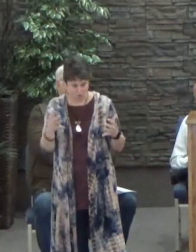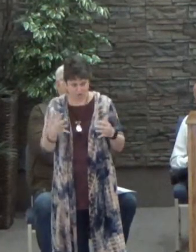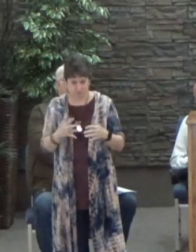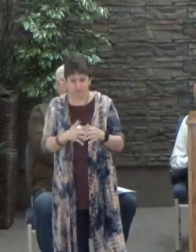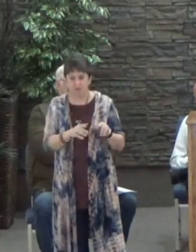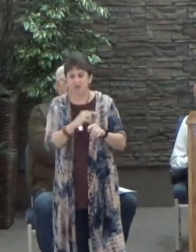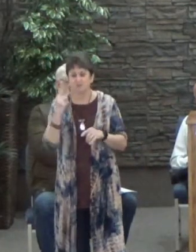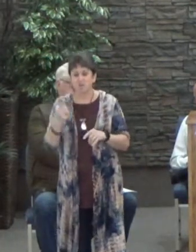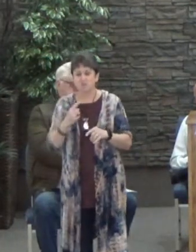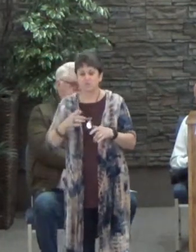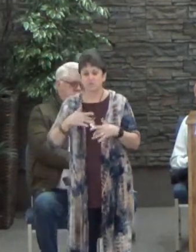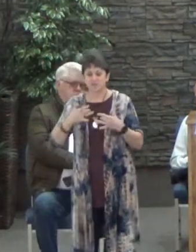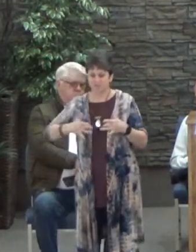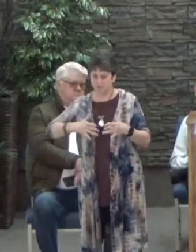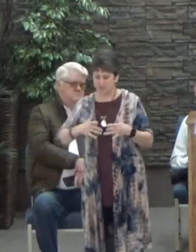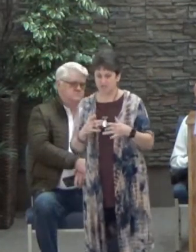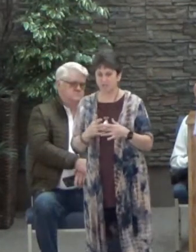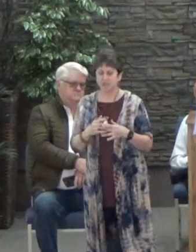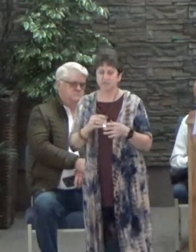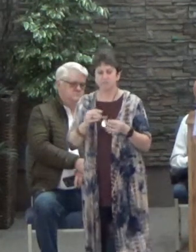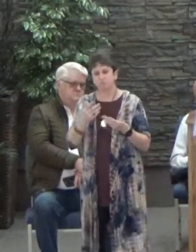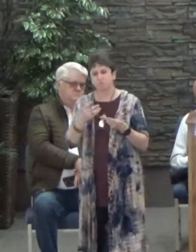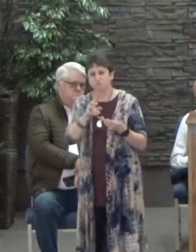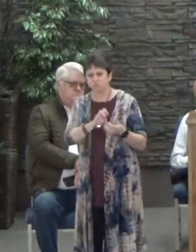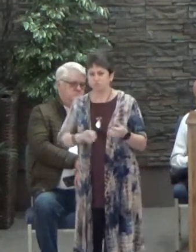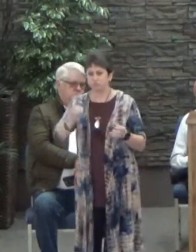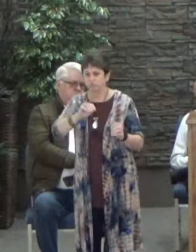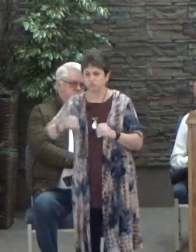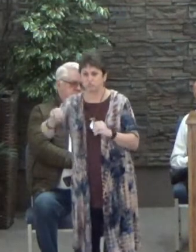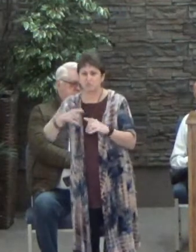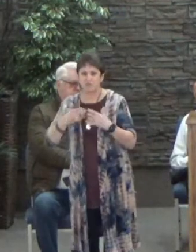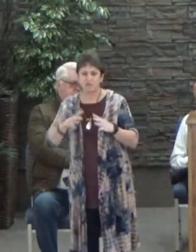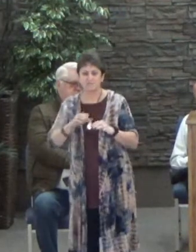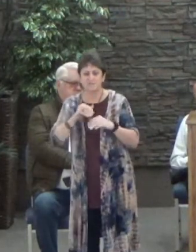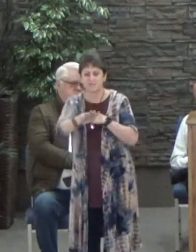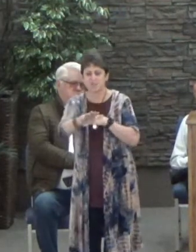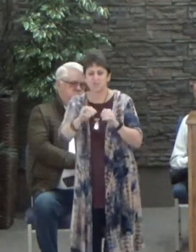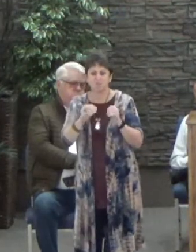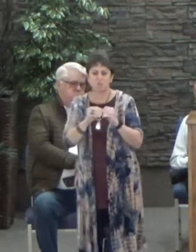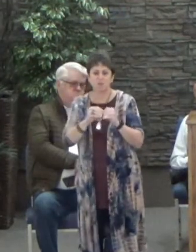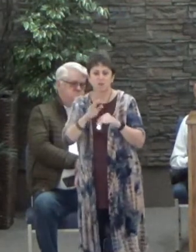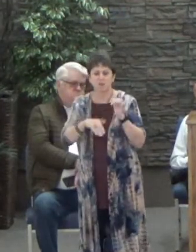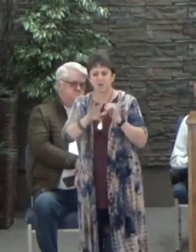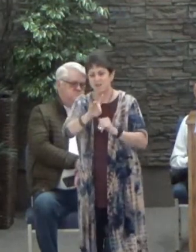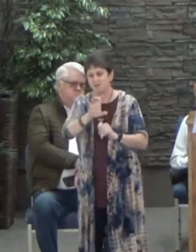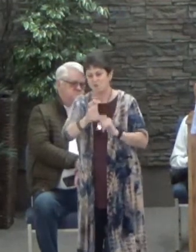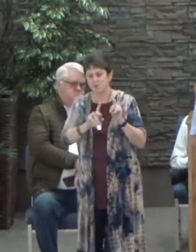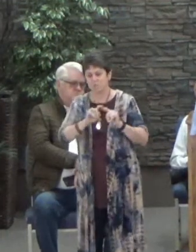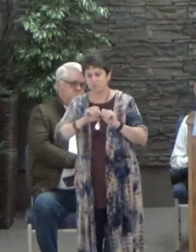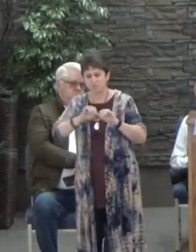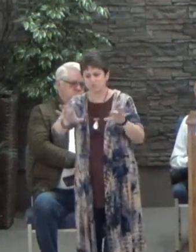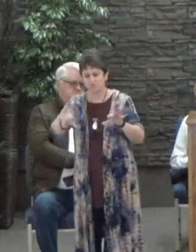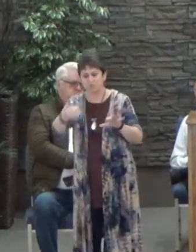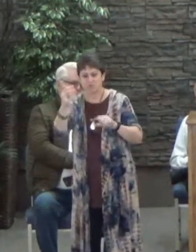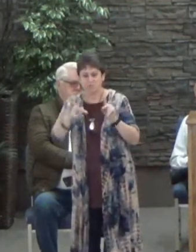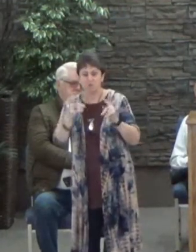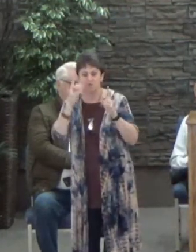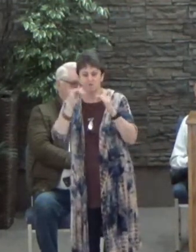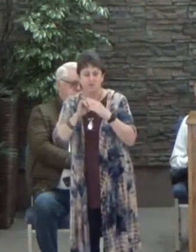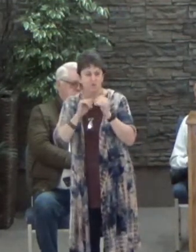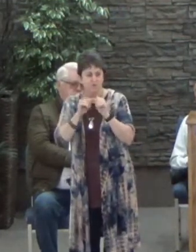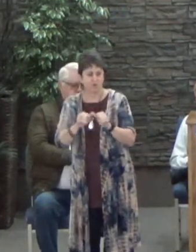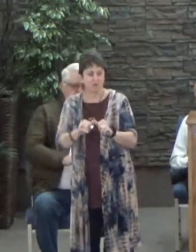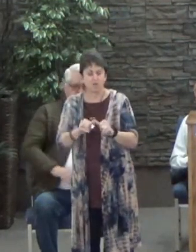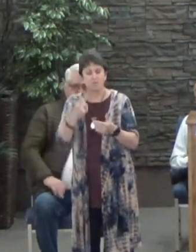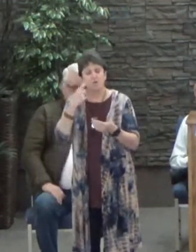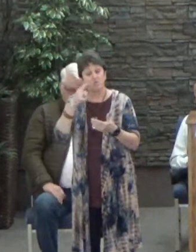As always, we tend to be somewhat transient, but this has allowed us to send over 800 people to other places, and hopefully that will continue.